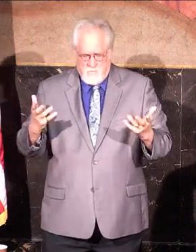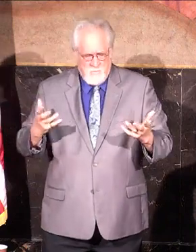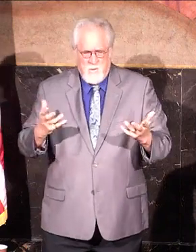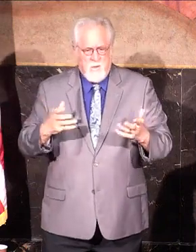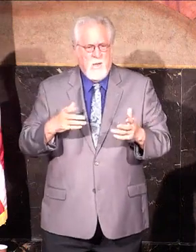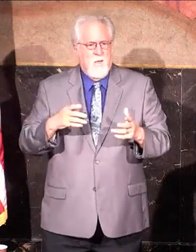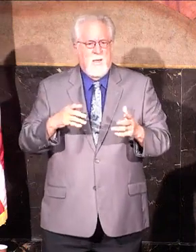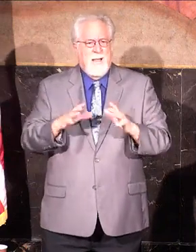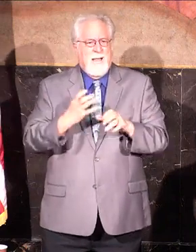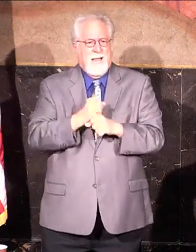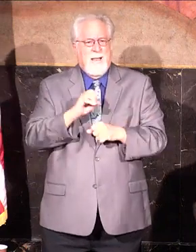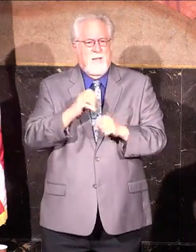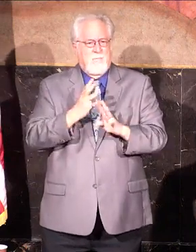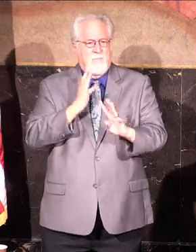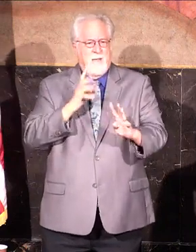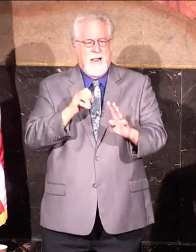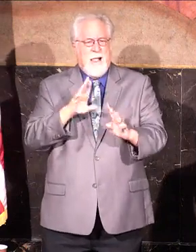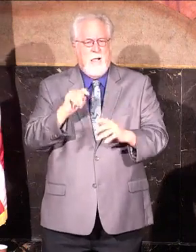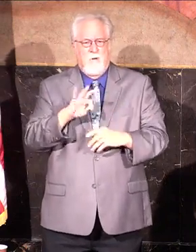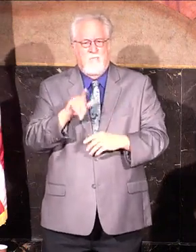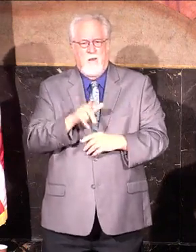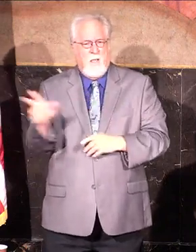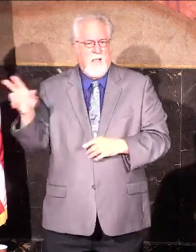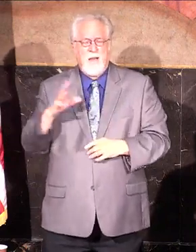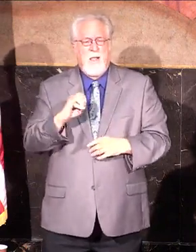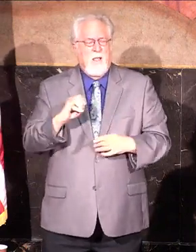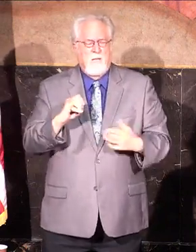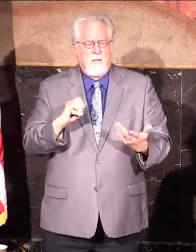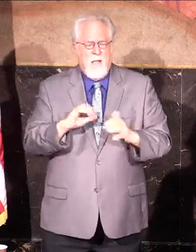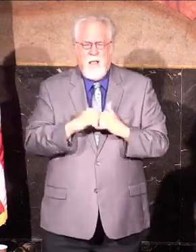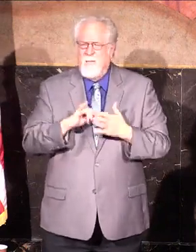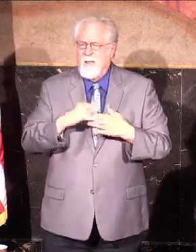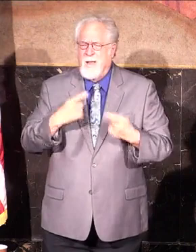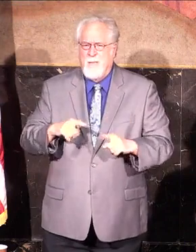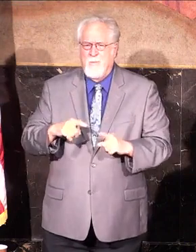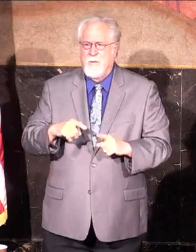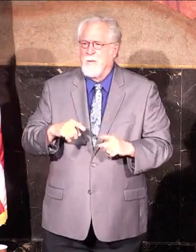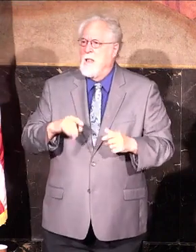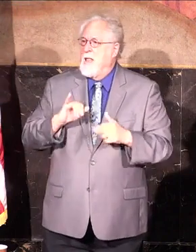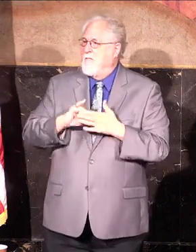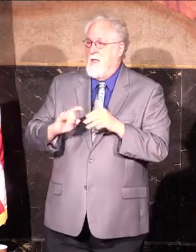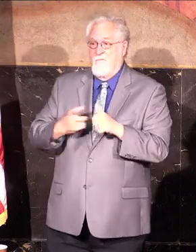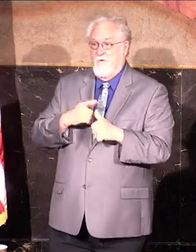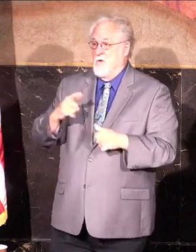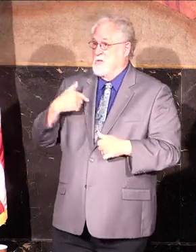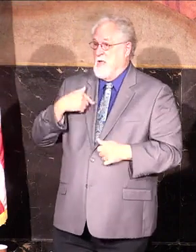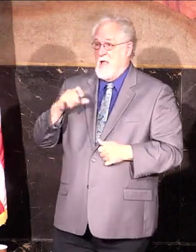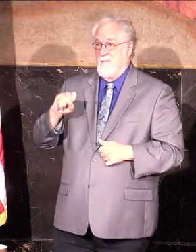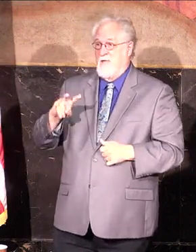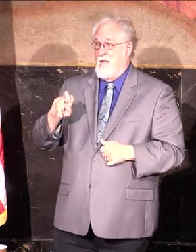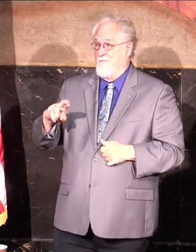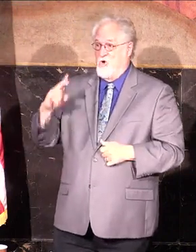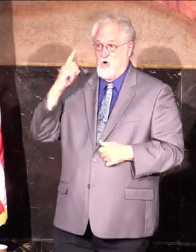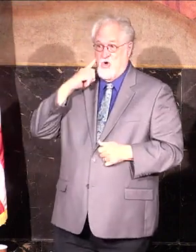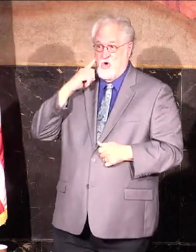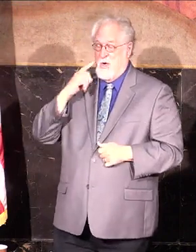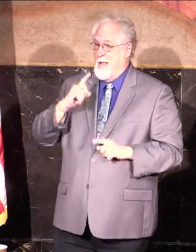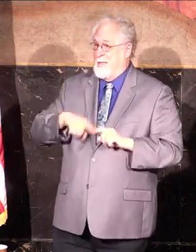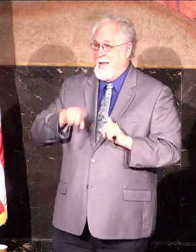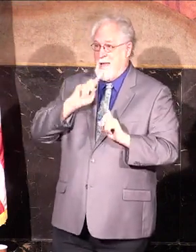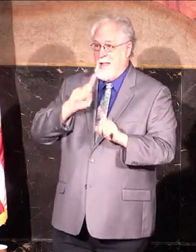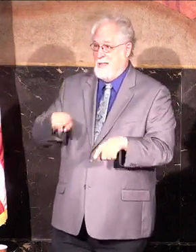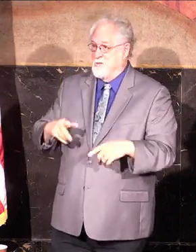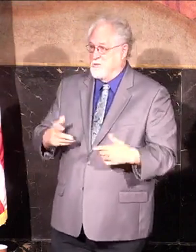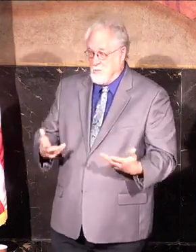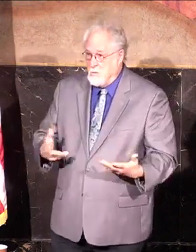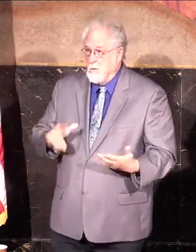to make sure the numbers are as accurate and that... Well, first of all, that's the first I've ever heard of it. I can't answer